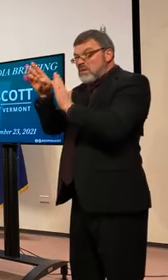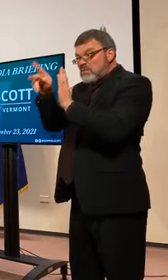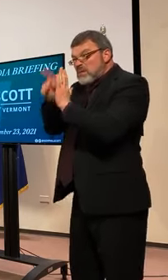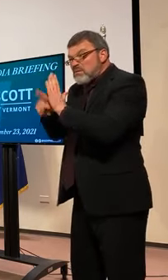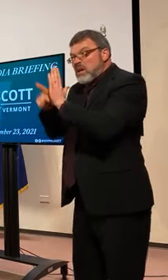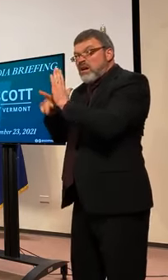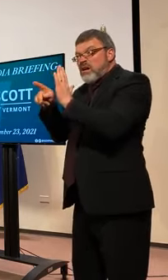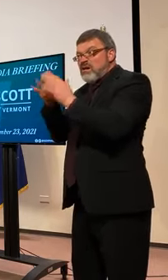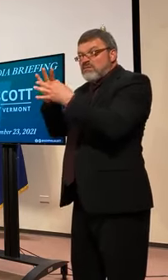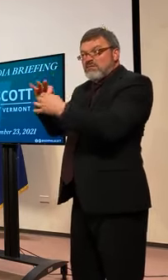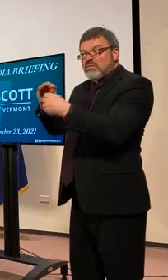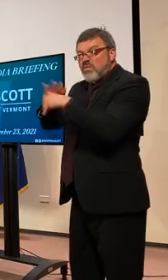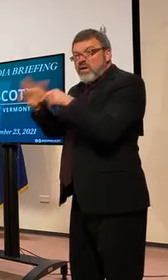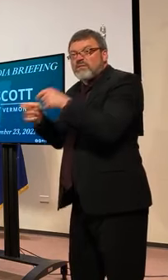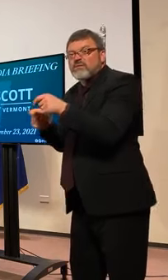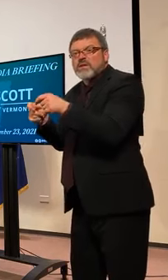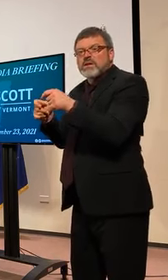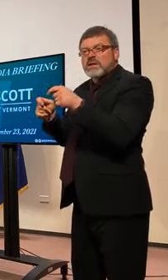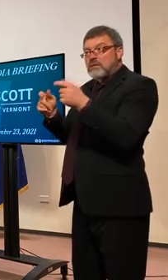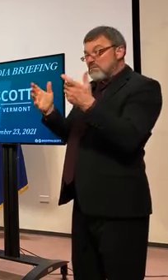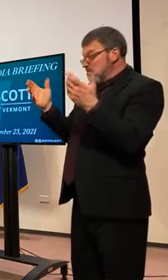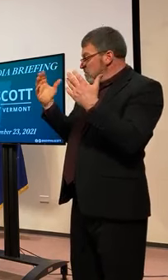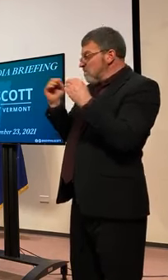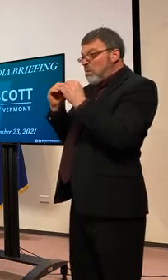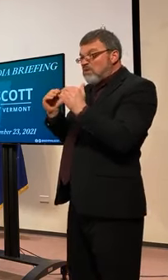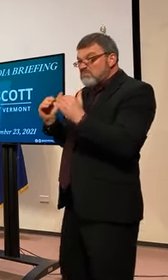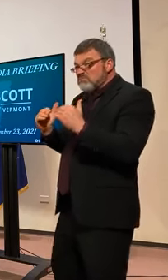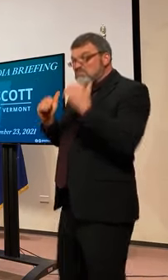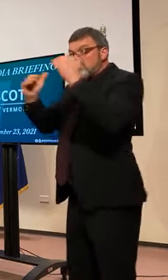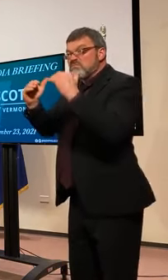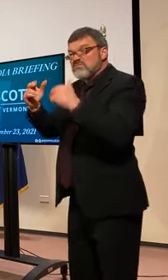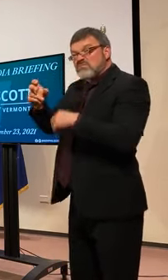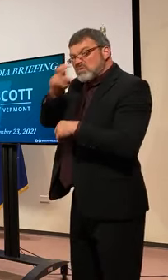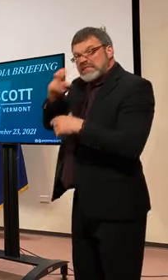you mentioned, such as in the resolution in the Senate.